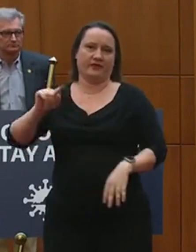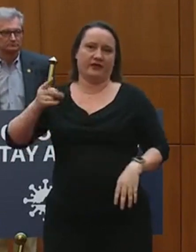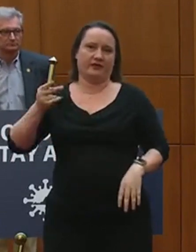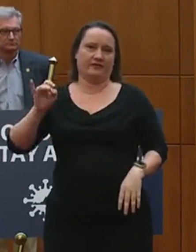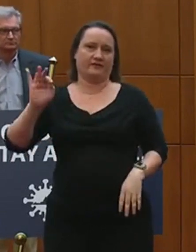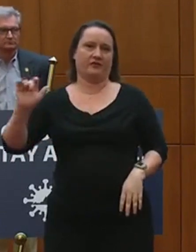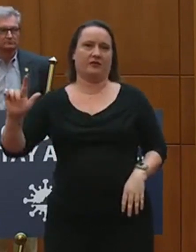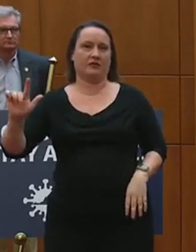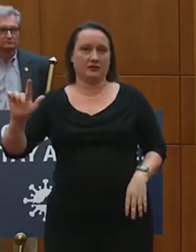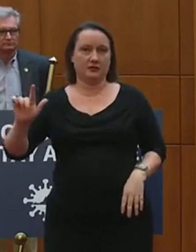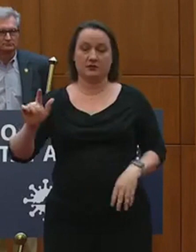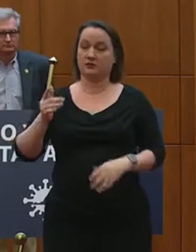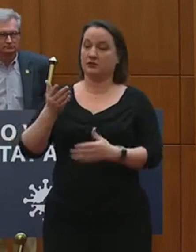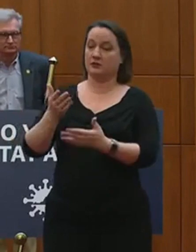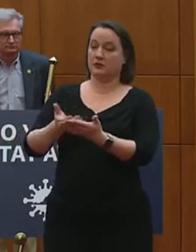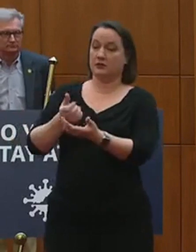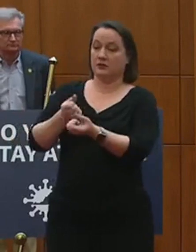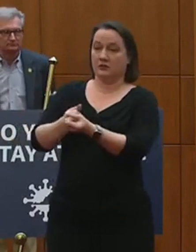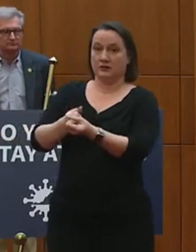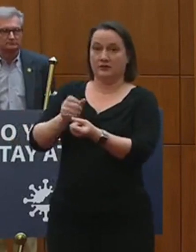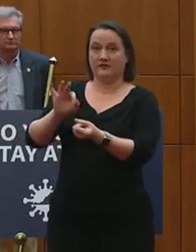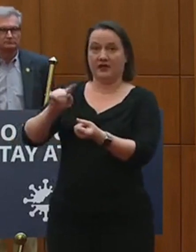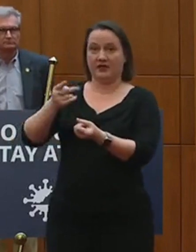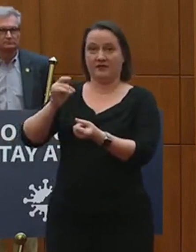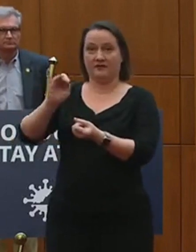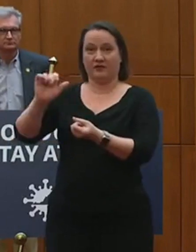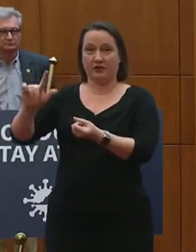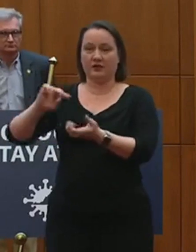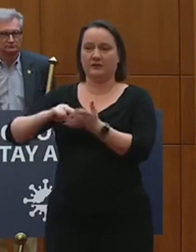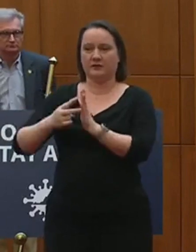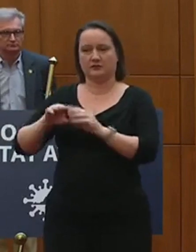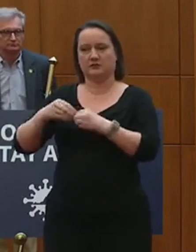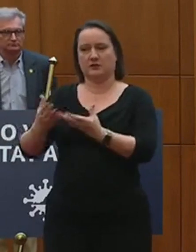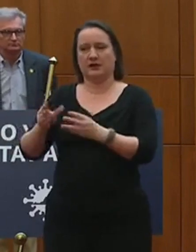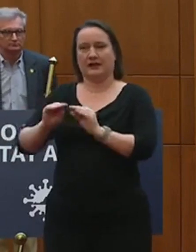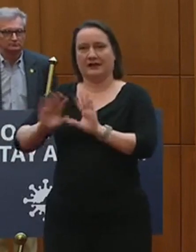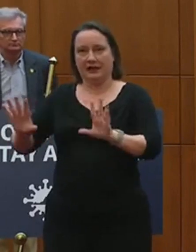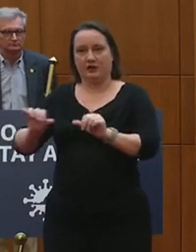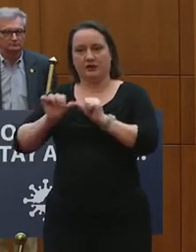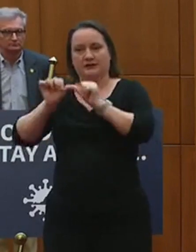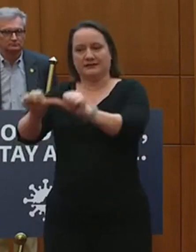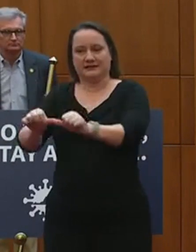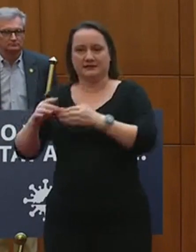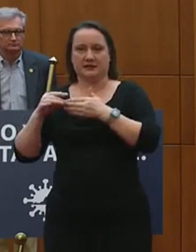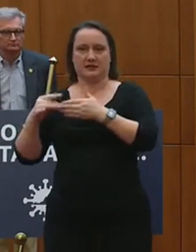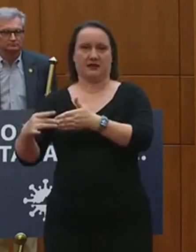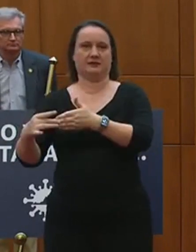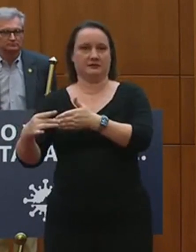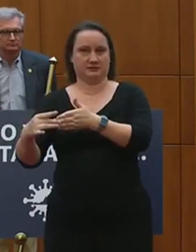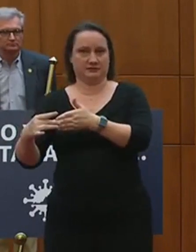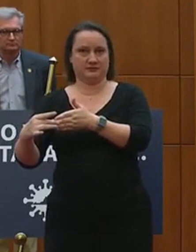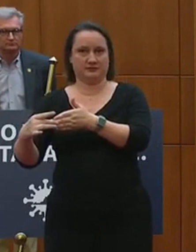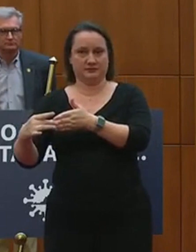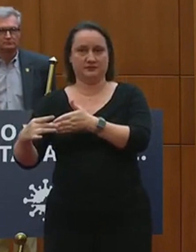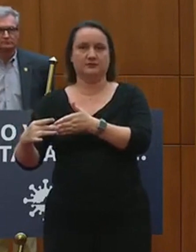faithful means providing clear and consistent guidance. And it means respecting the